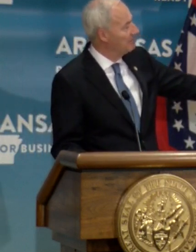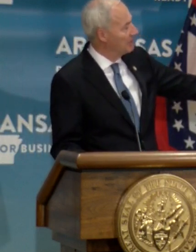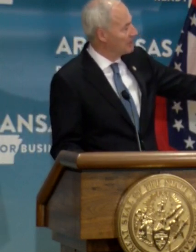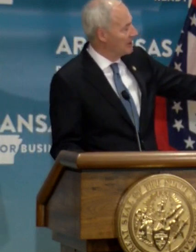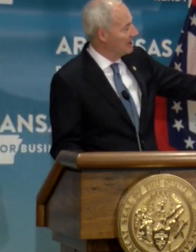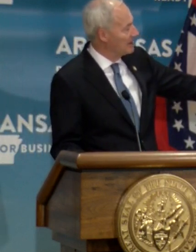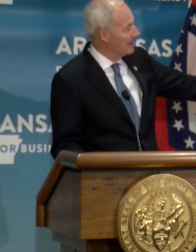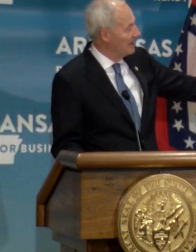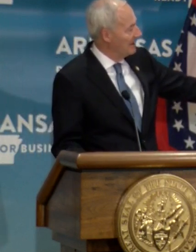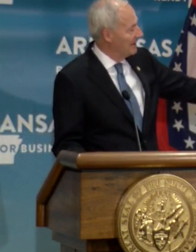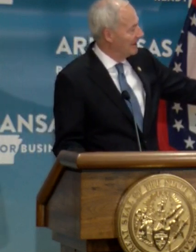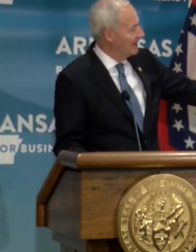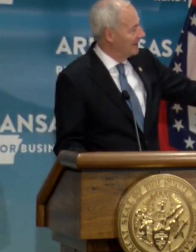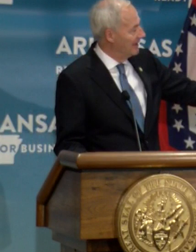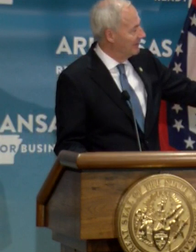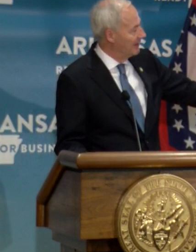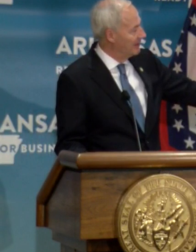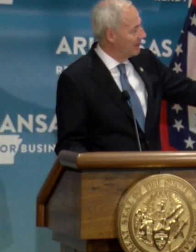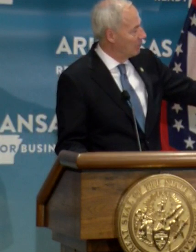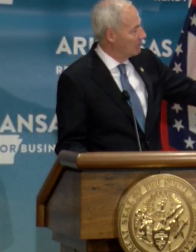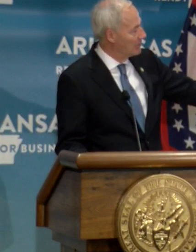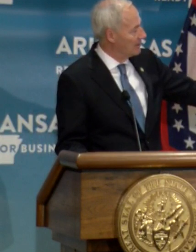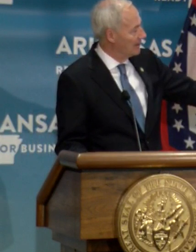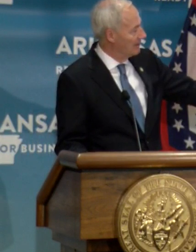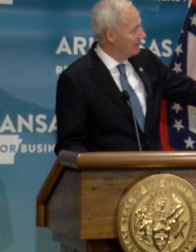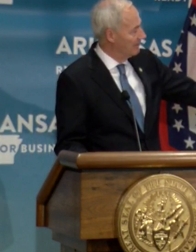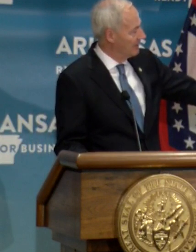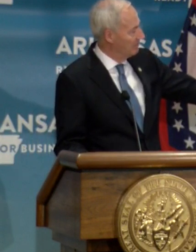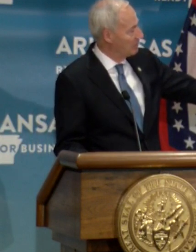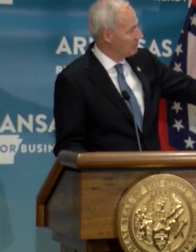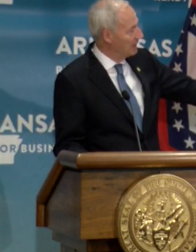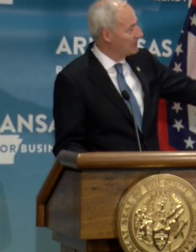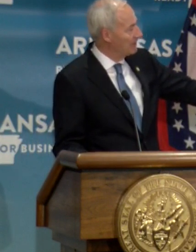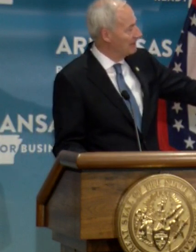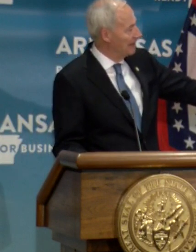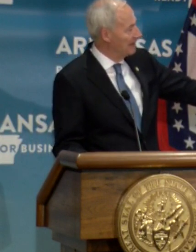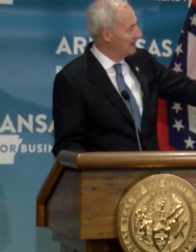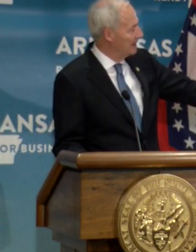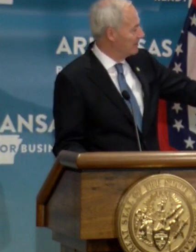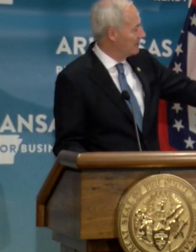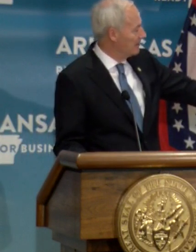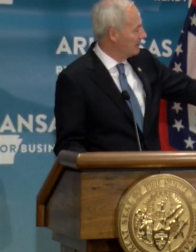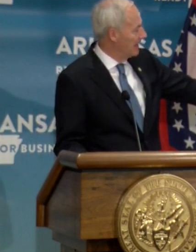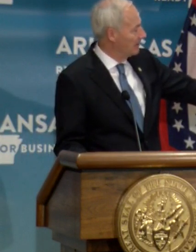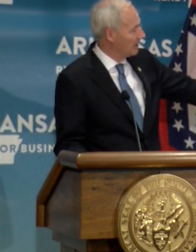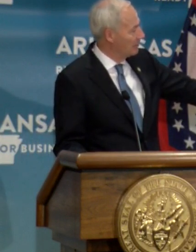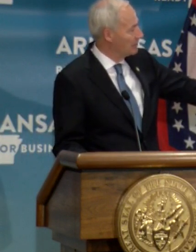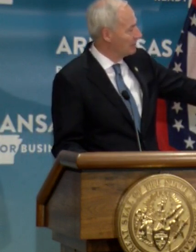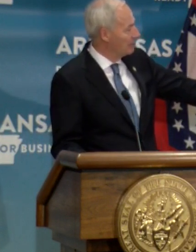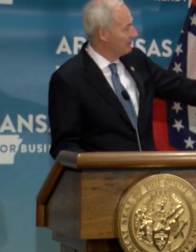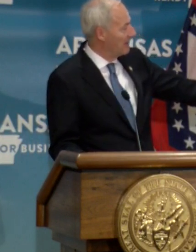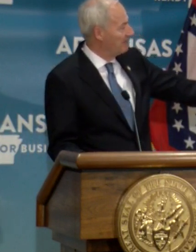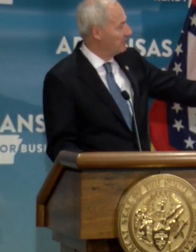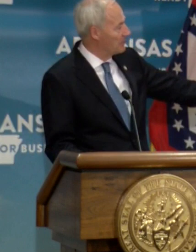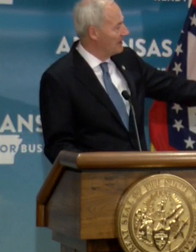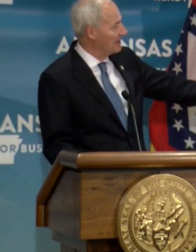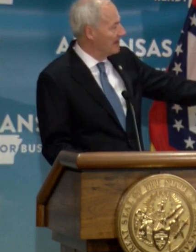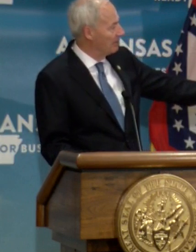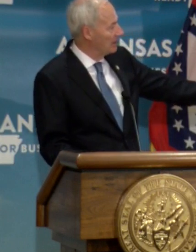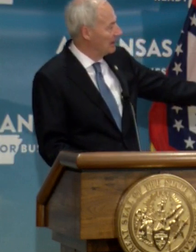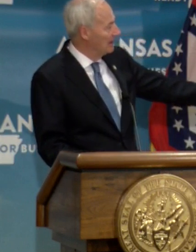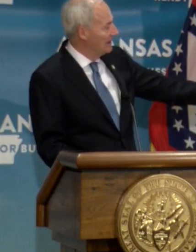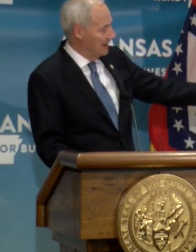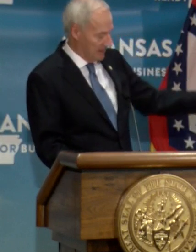over 10%. And then, of course, the most recent data is down closer to the